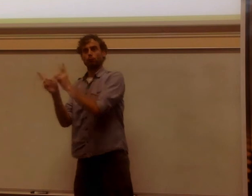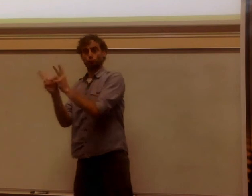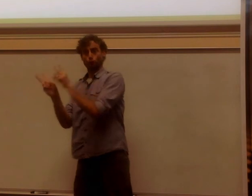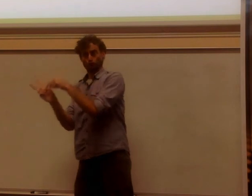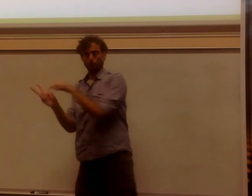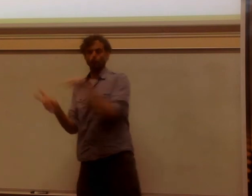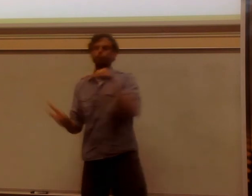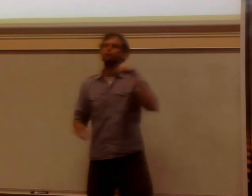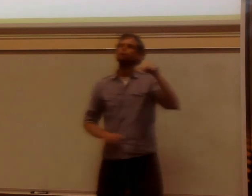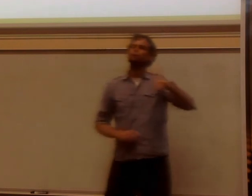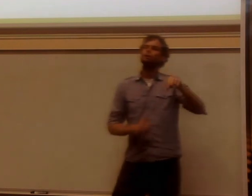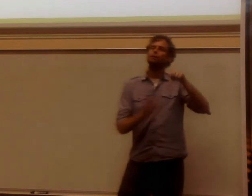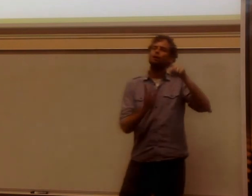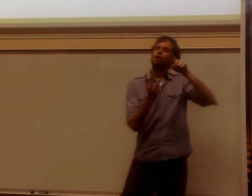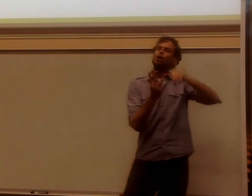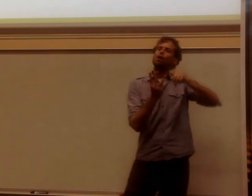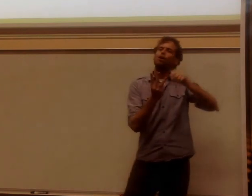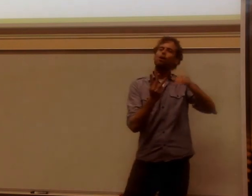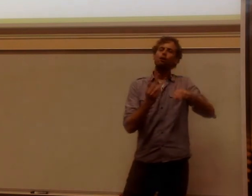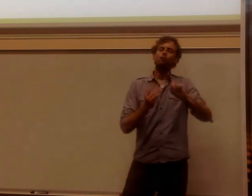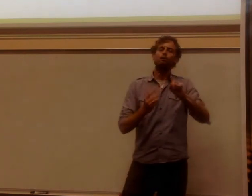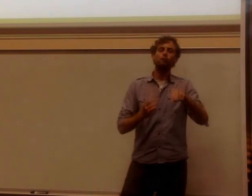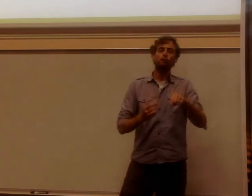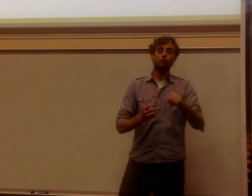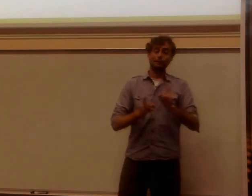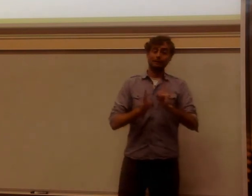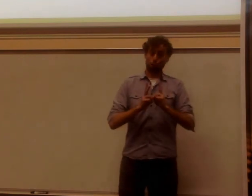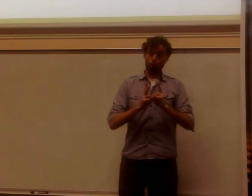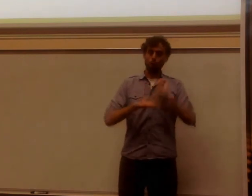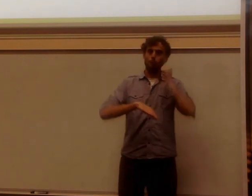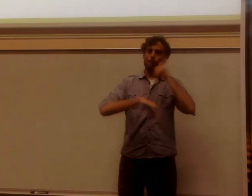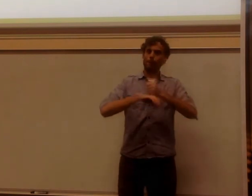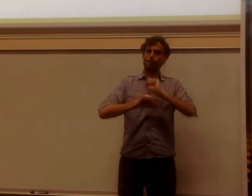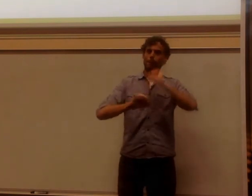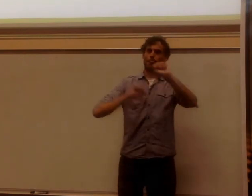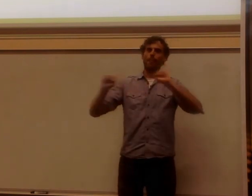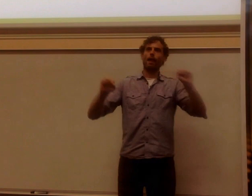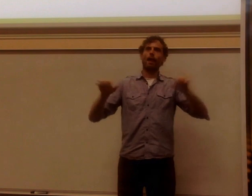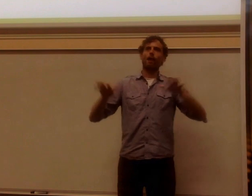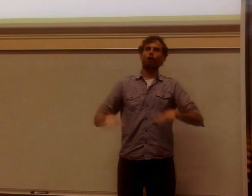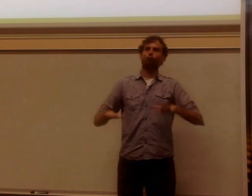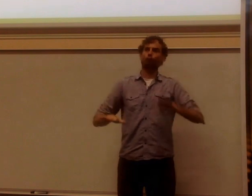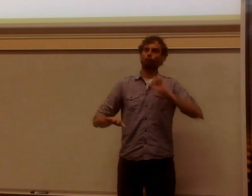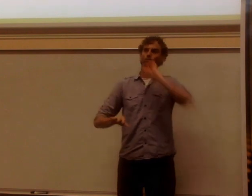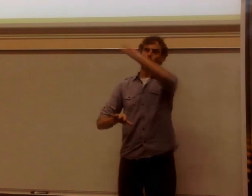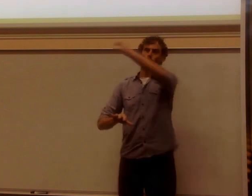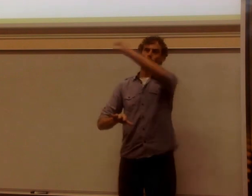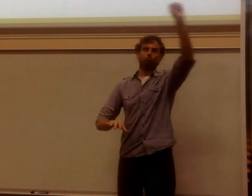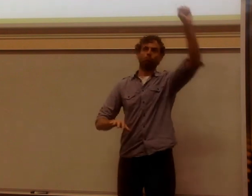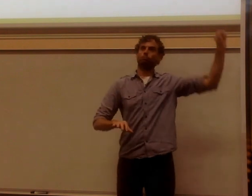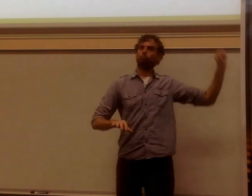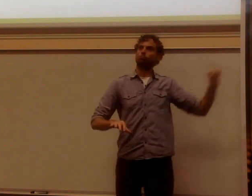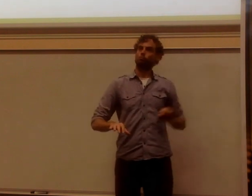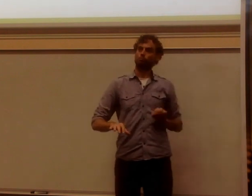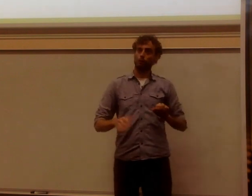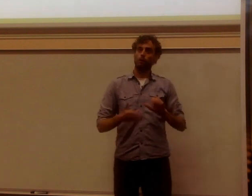Now, the final trial was slightly different from the first one. It was based in London, because in the final trial, each of the interpreters was actually based